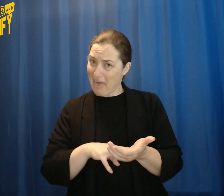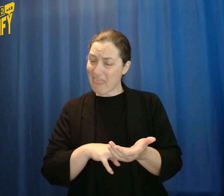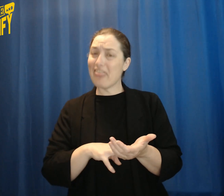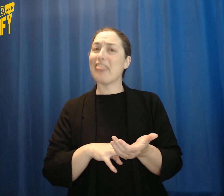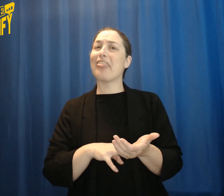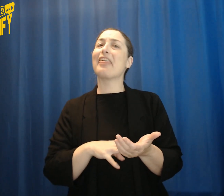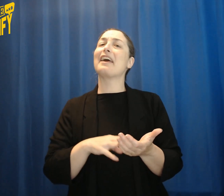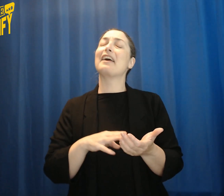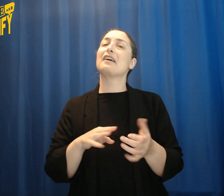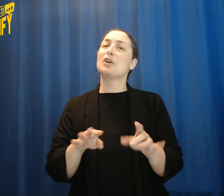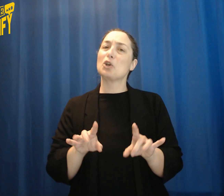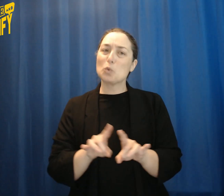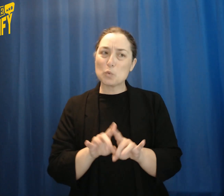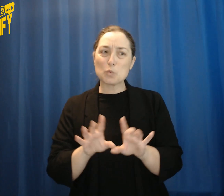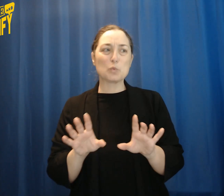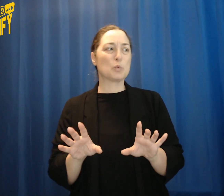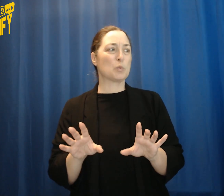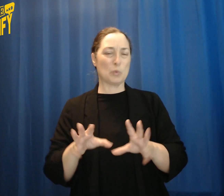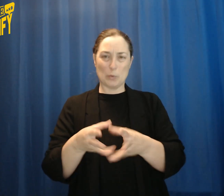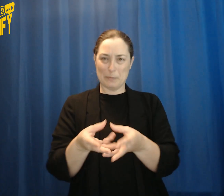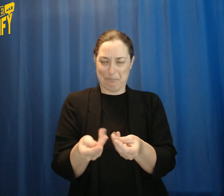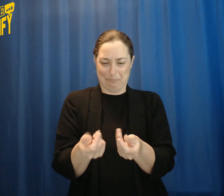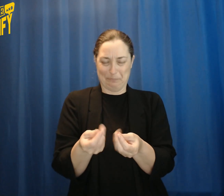to the material and